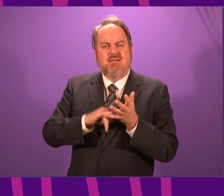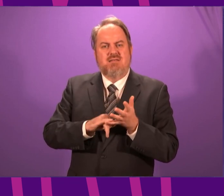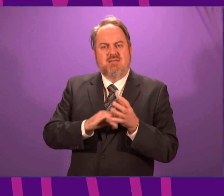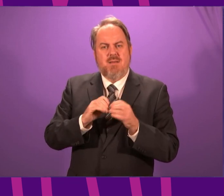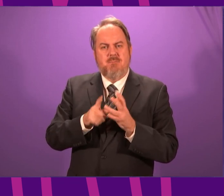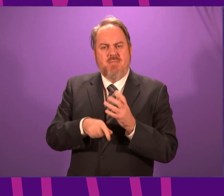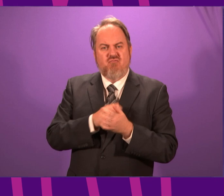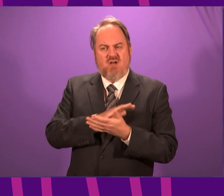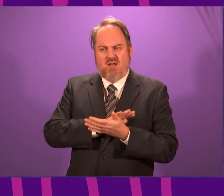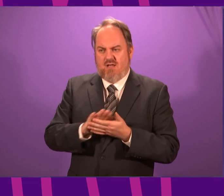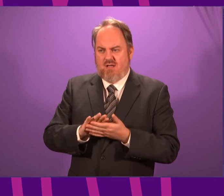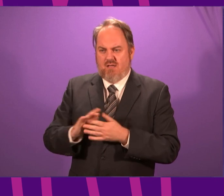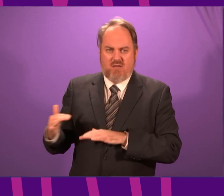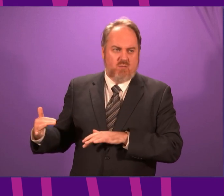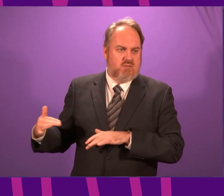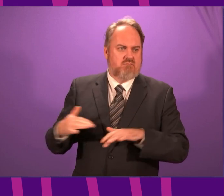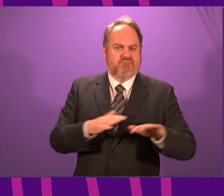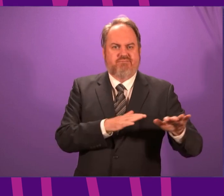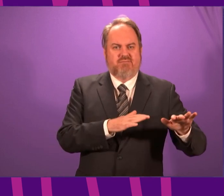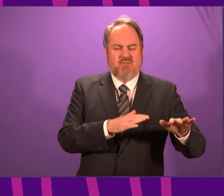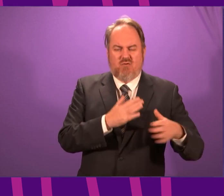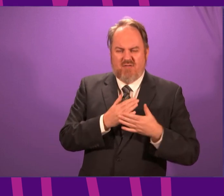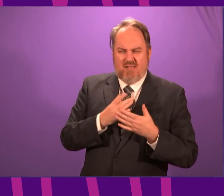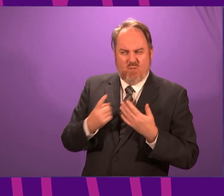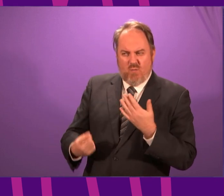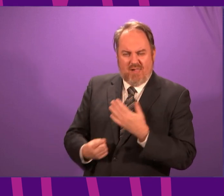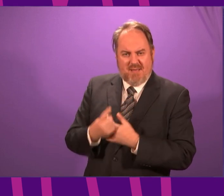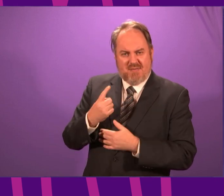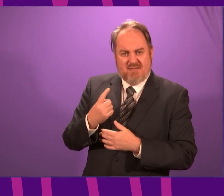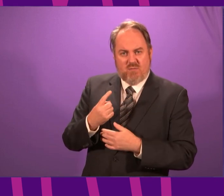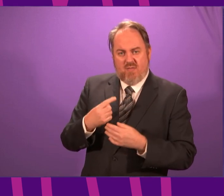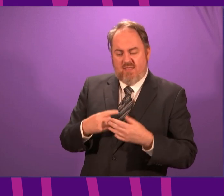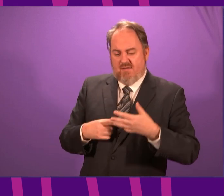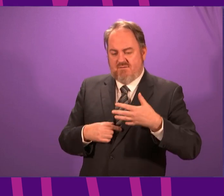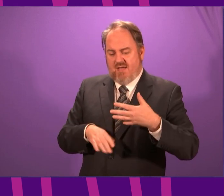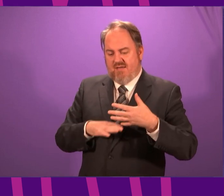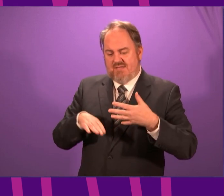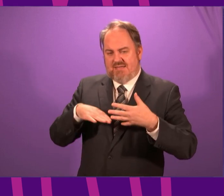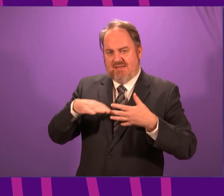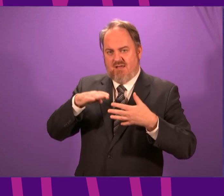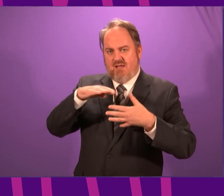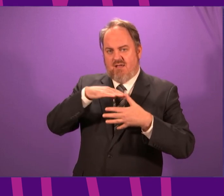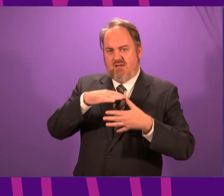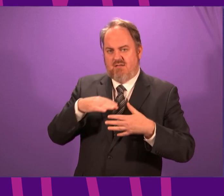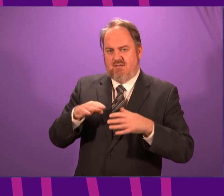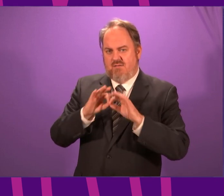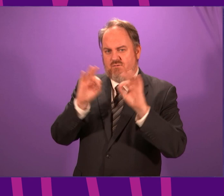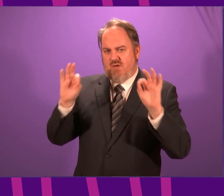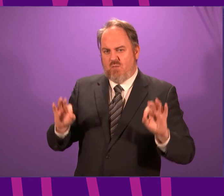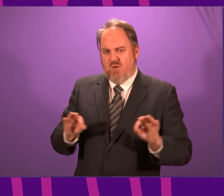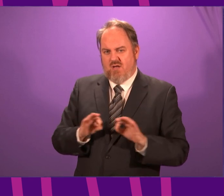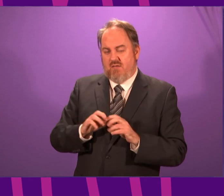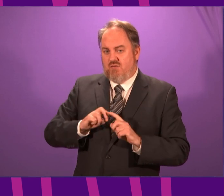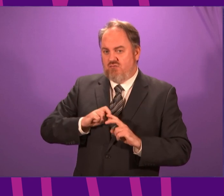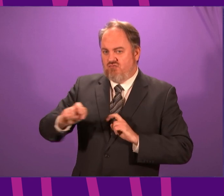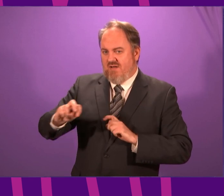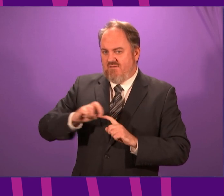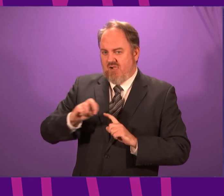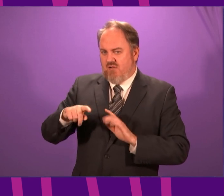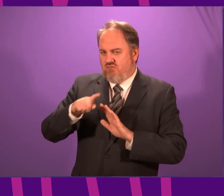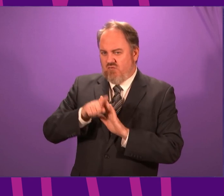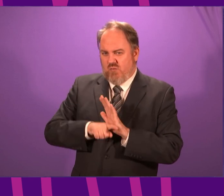know how this will be handled in the five-tier framework, because the travel restrictions are not entirely